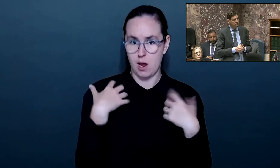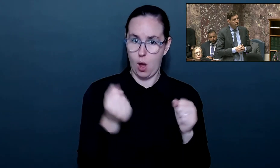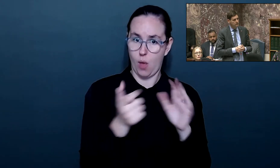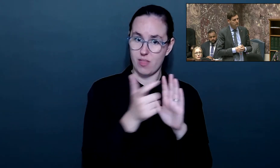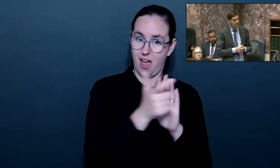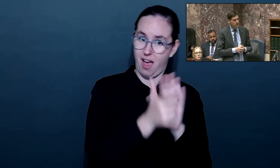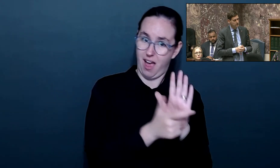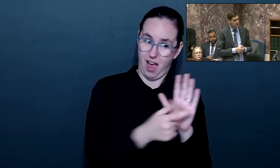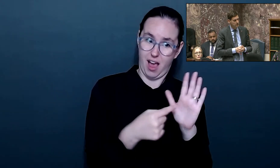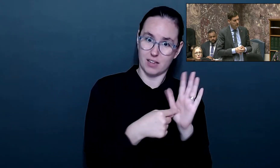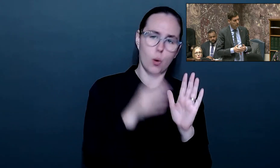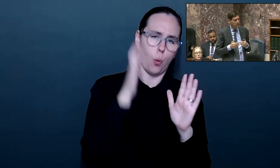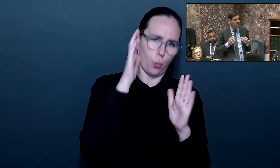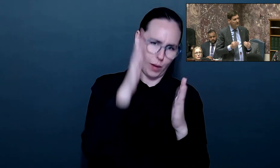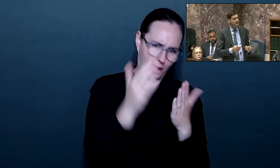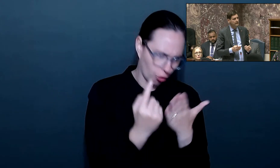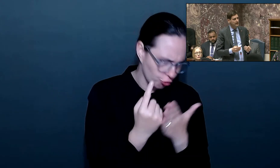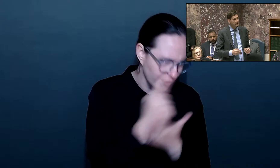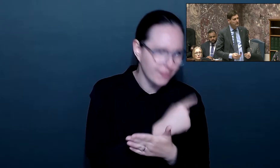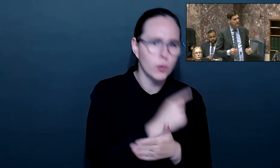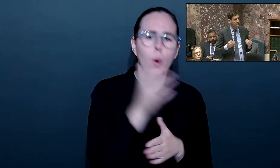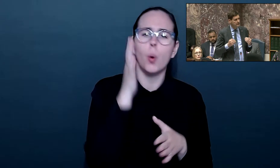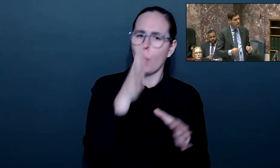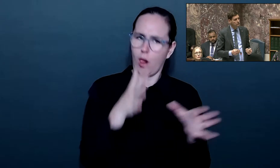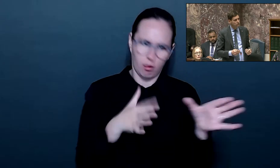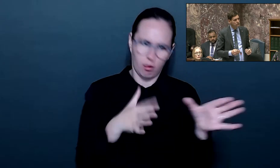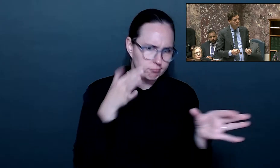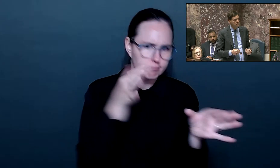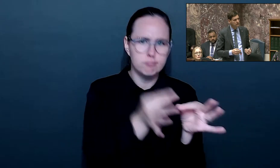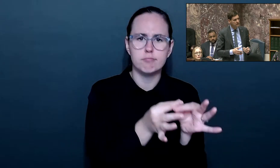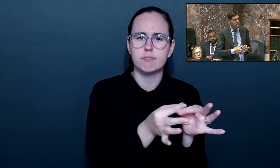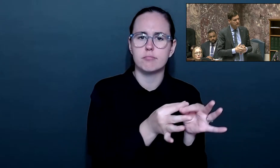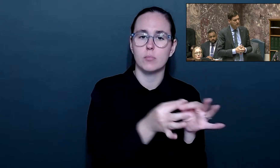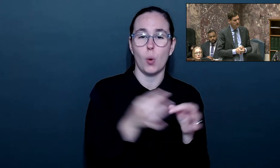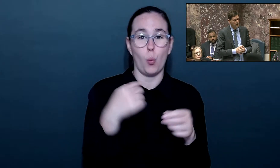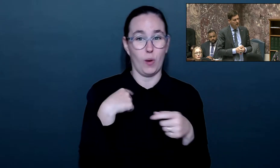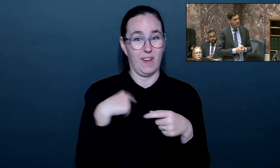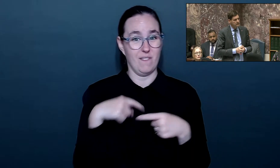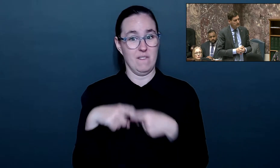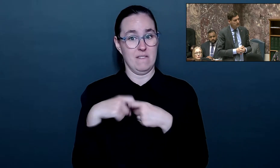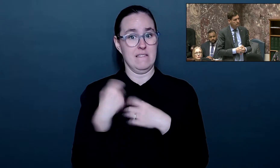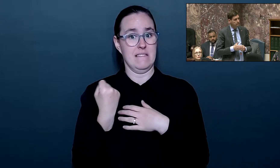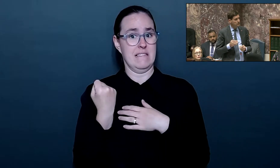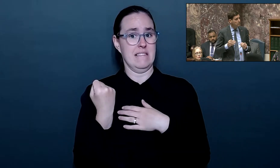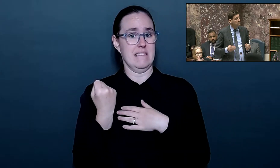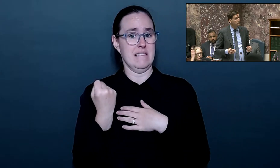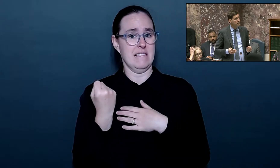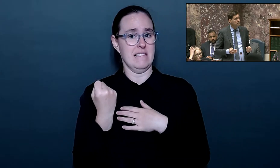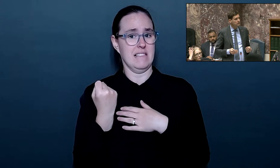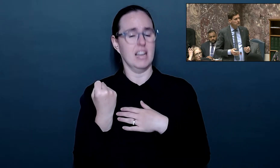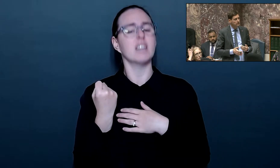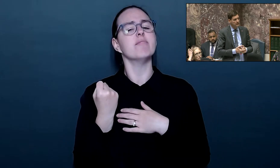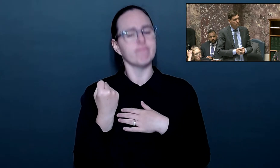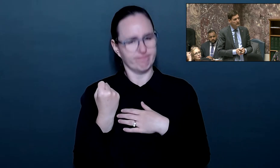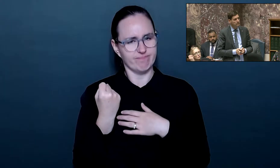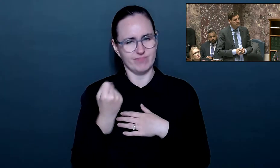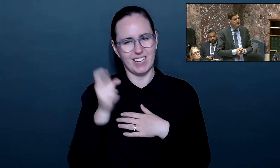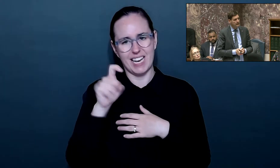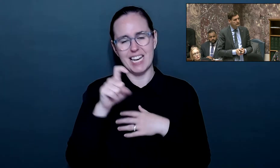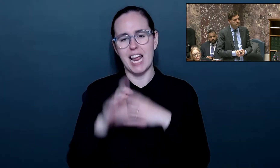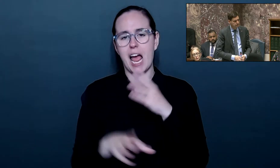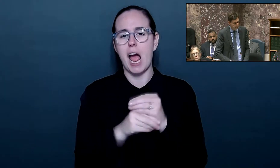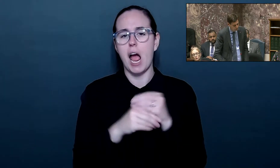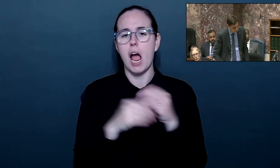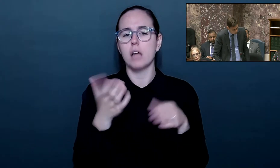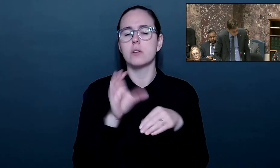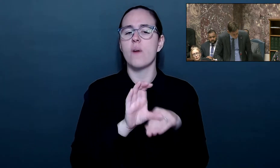and the forced treatment provisions. We're defending the Act. We think we need those forced treatment provisions. But the moment we're in, we can't wait. We need to